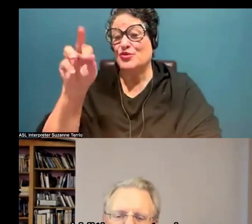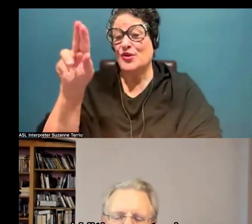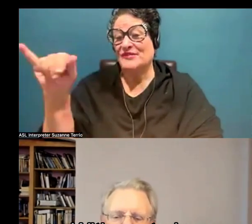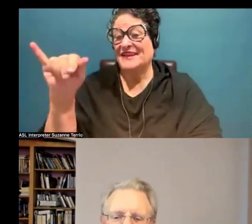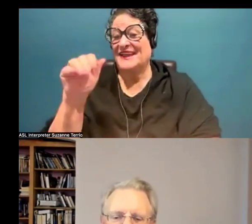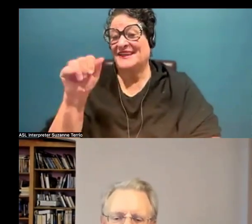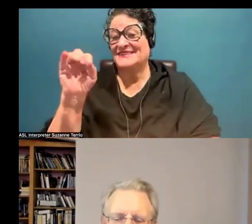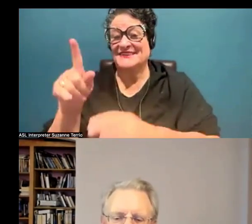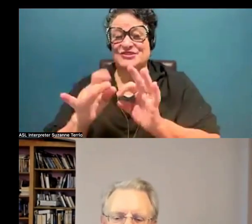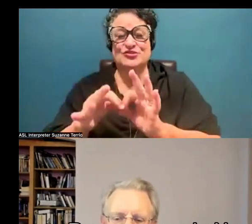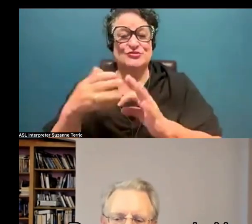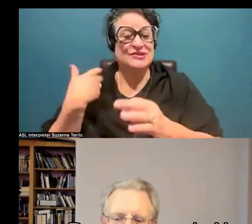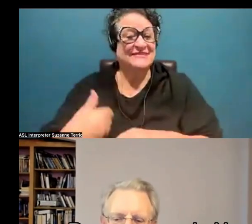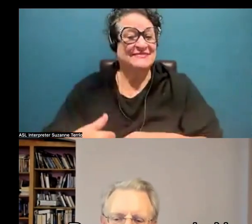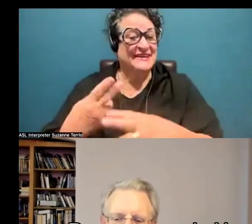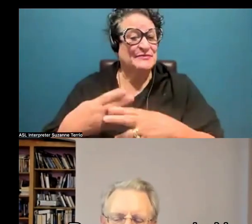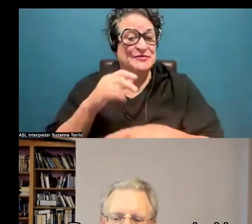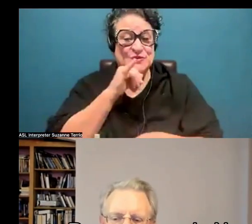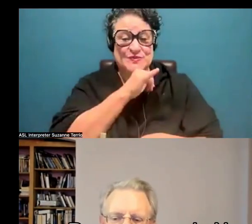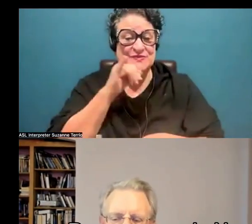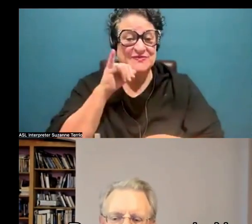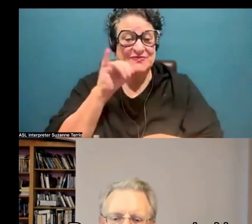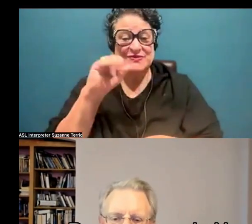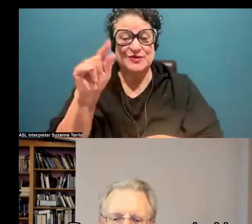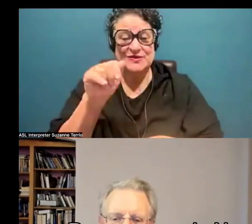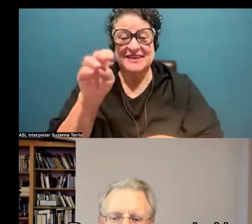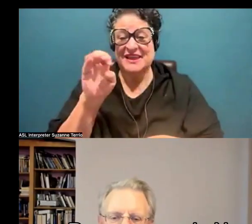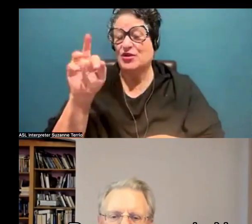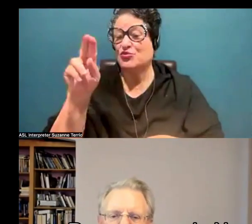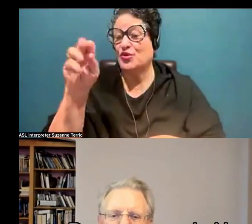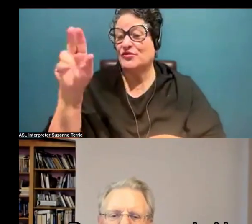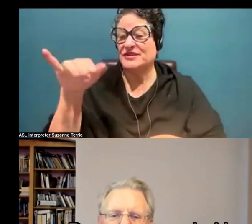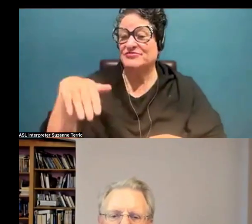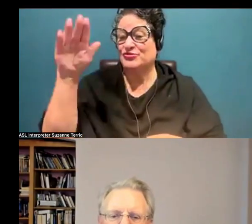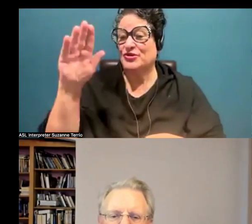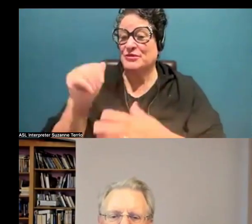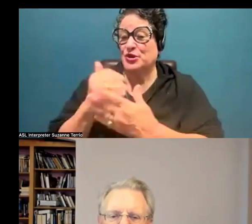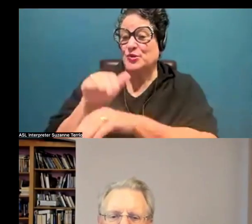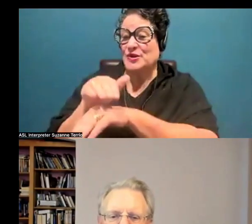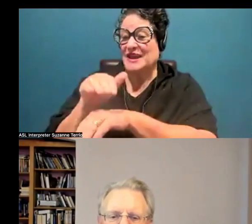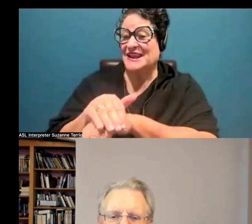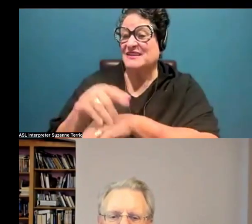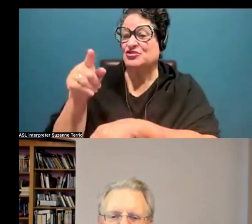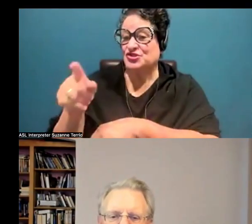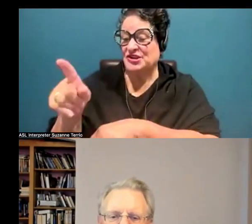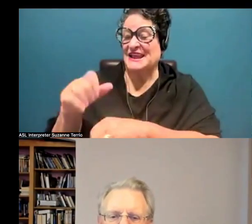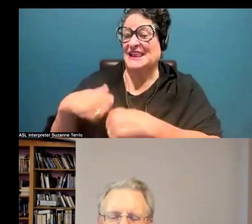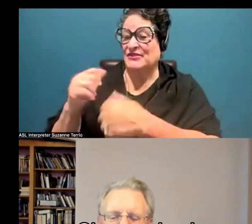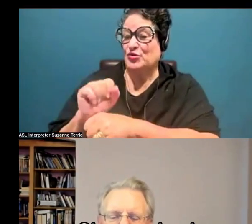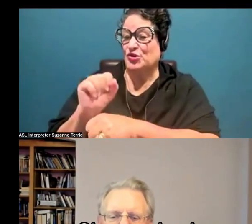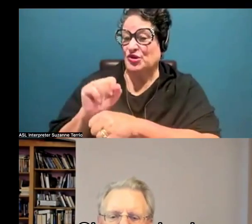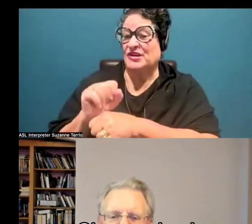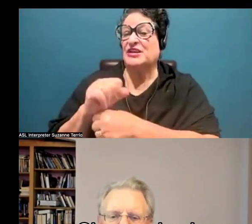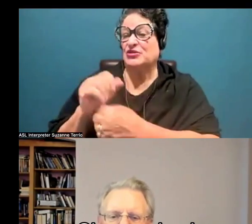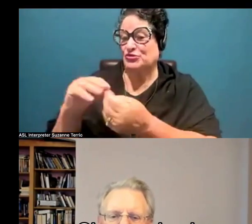interpreter Suzanne. Rory grew up in New England, where she lives and works as a story consultant for TV adaptation.